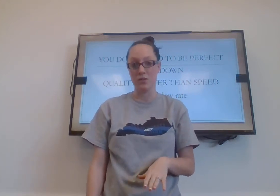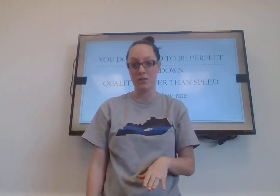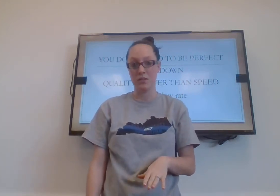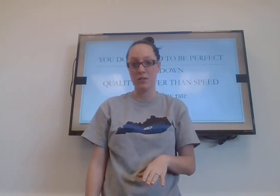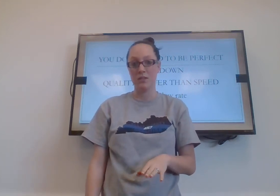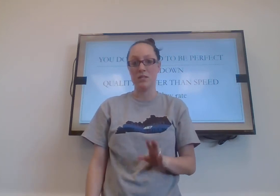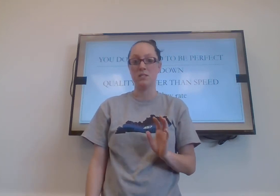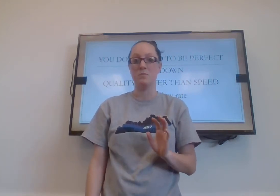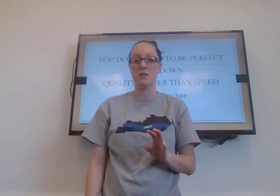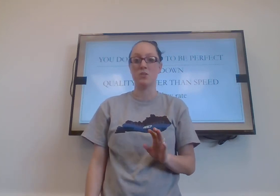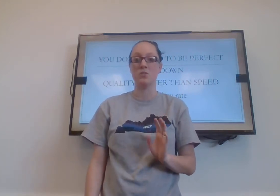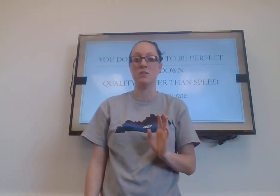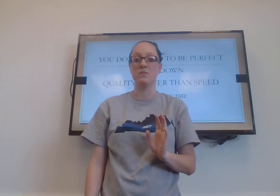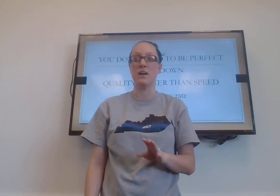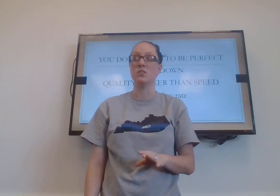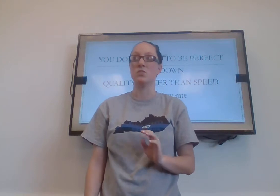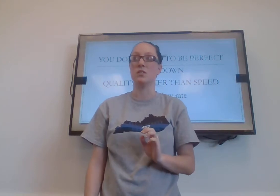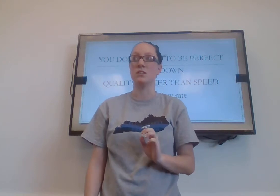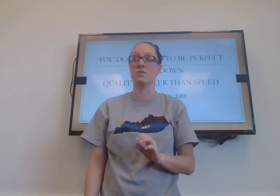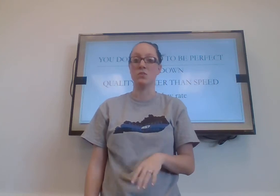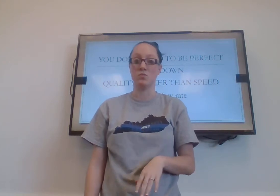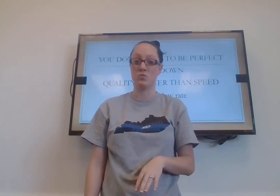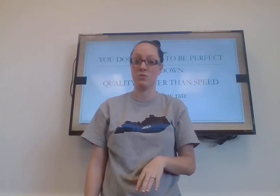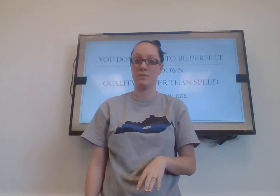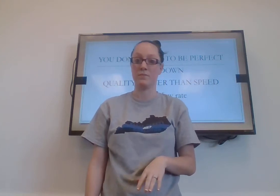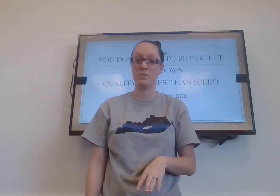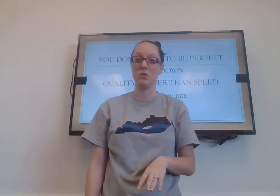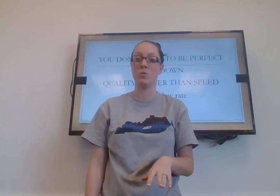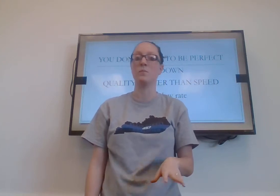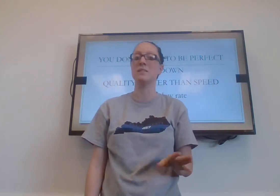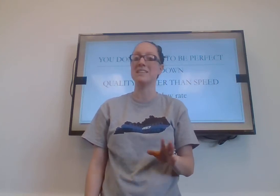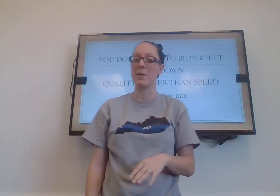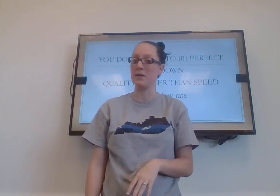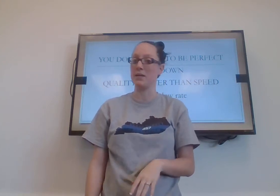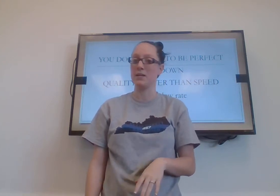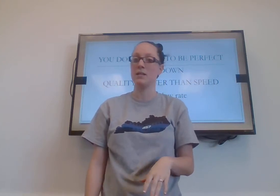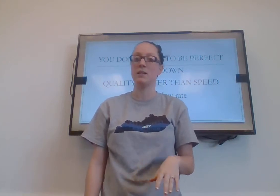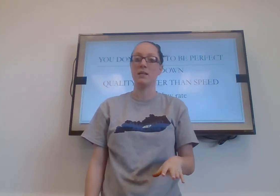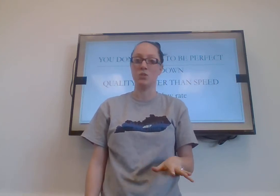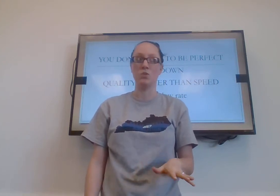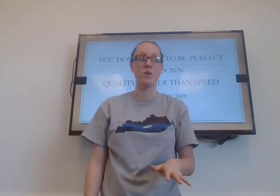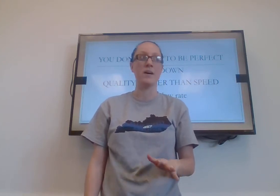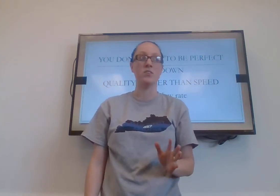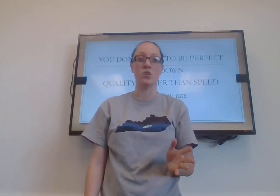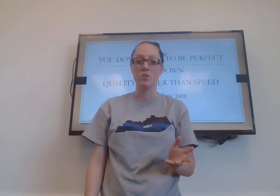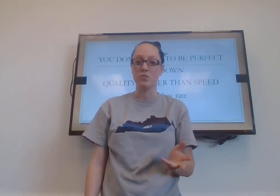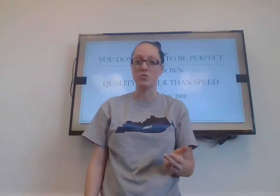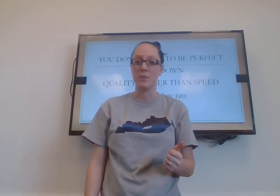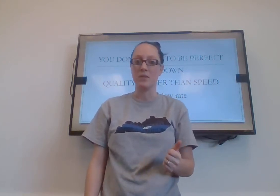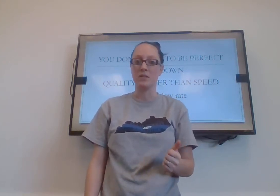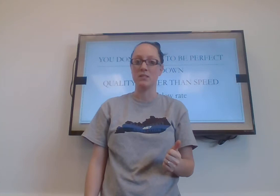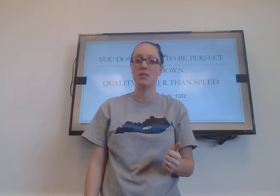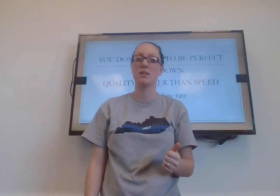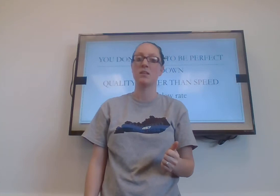are is better than faster and confused. You don't want to be sloppy. They do have a term for sloppiness